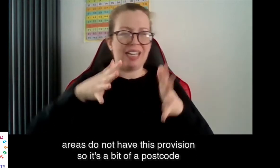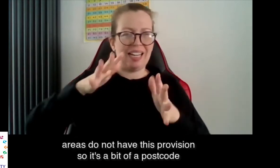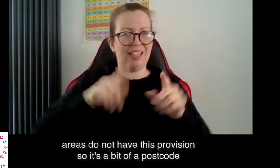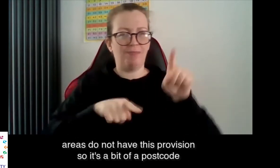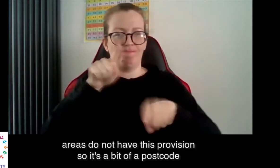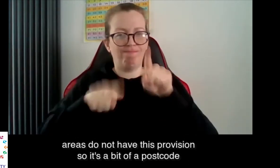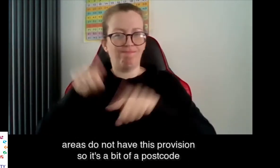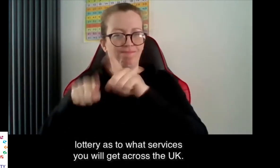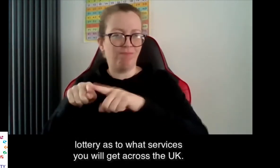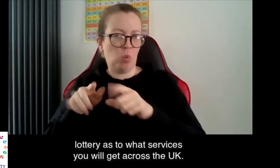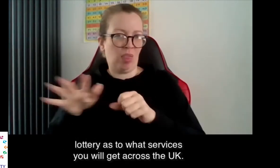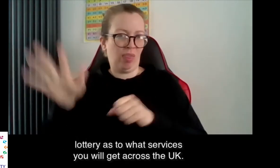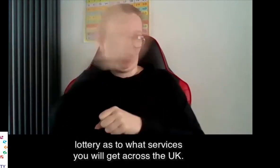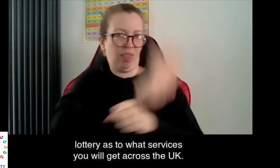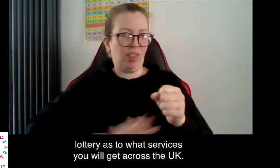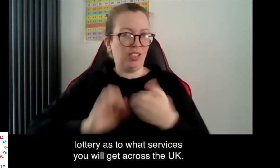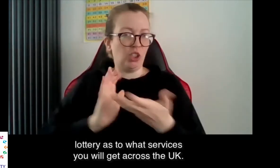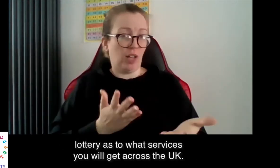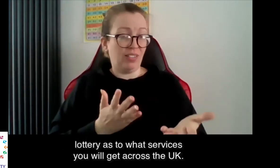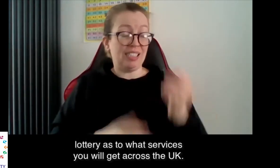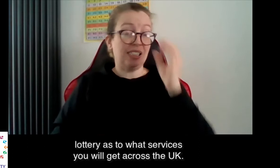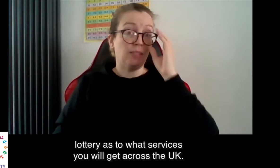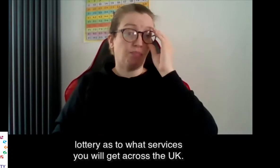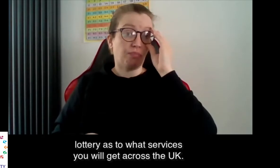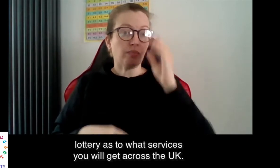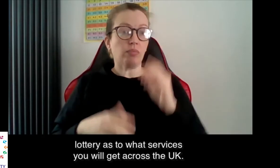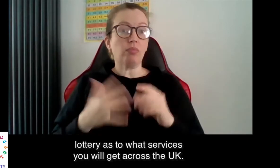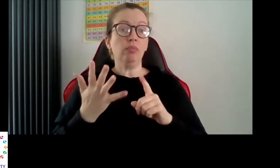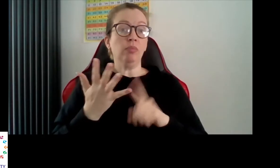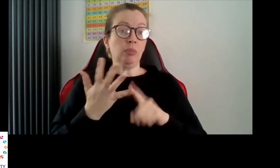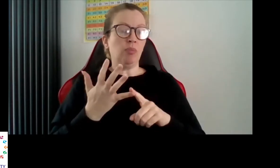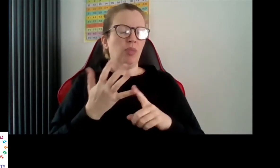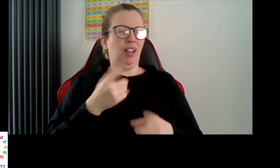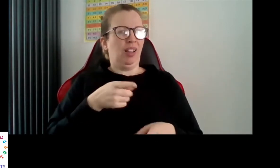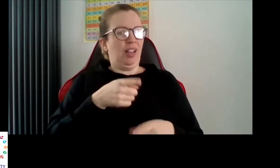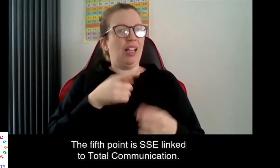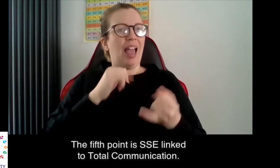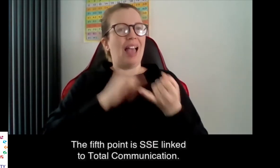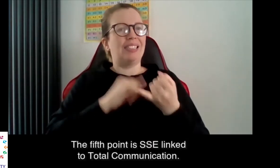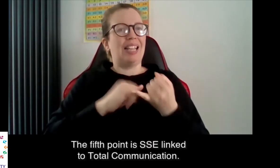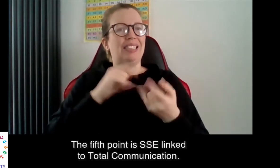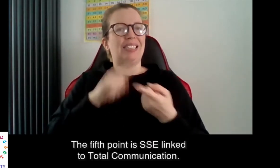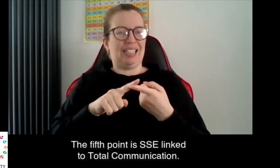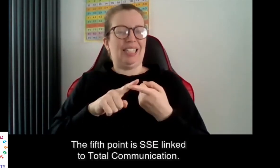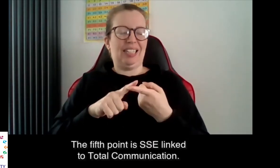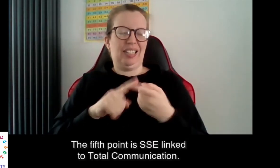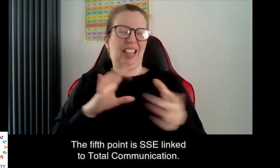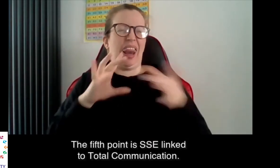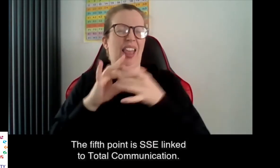of a postcode lottery as to what services you will get across the UK. The fifth point is SSE, linked to